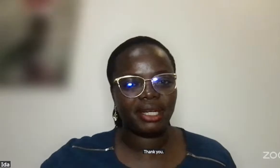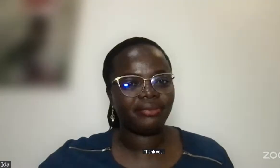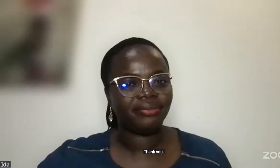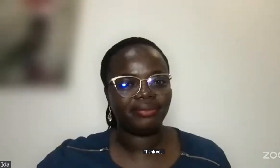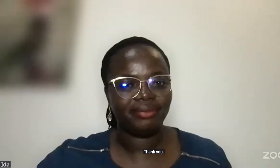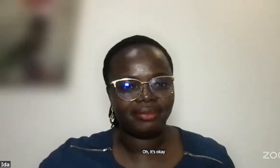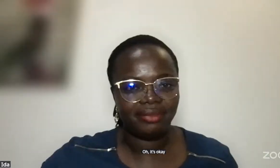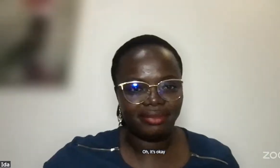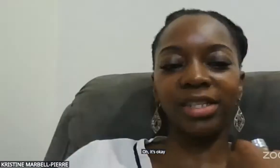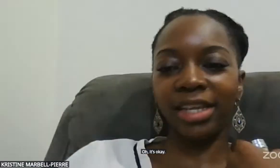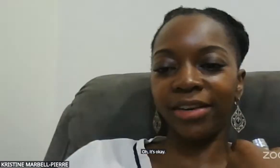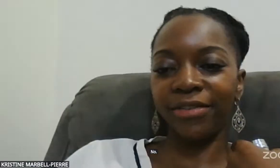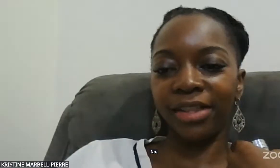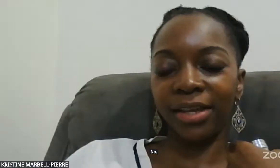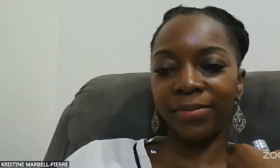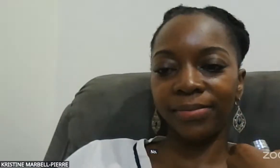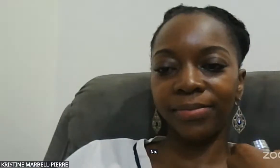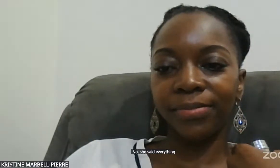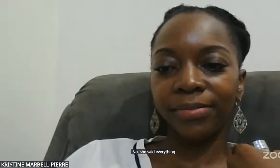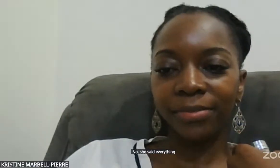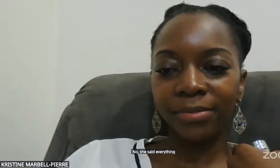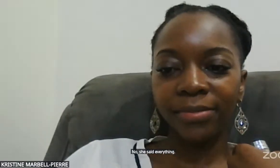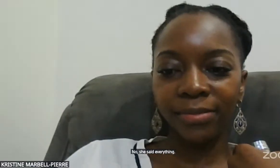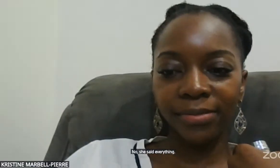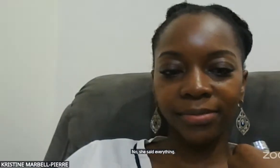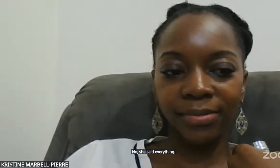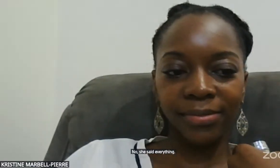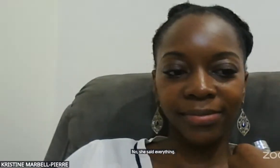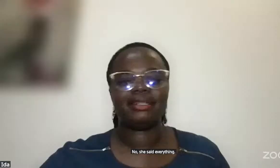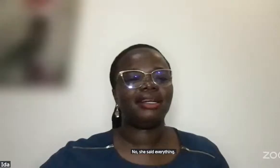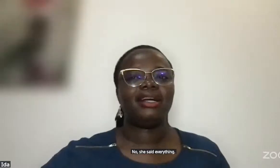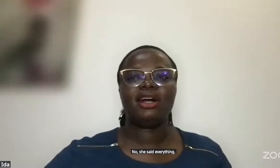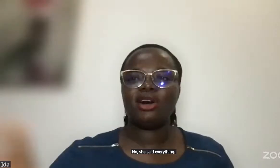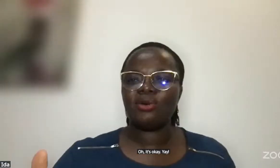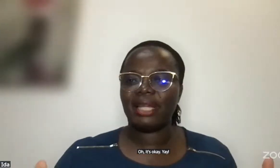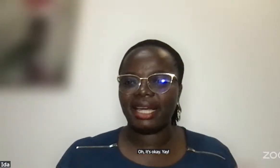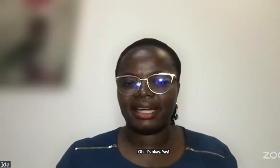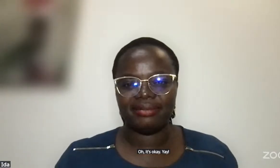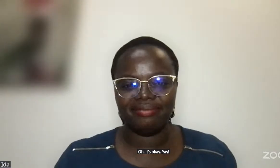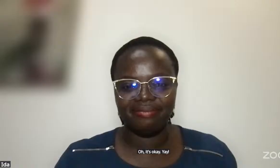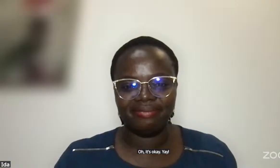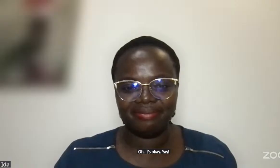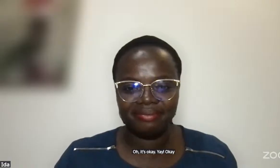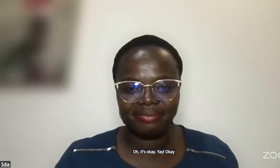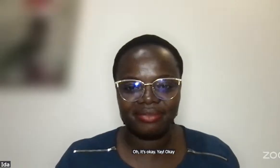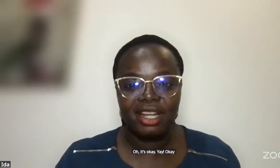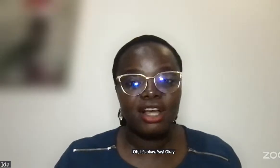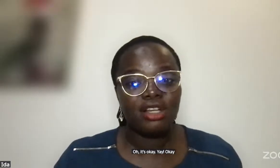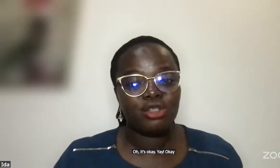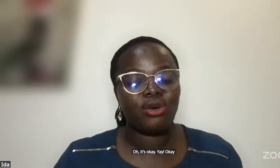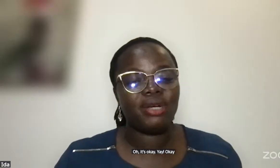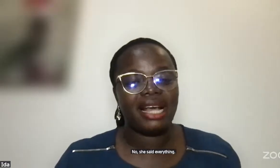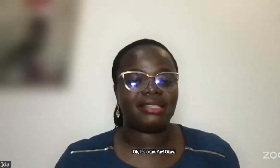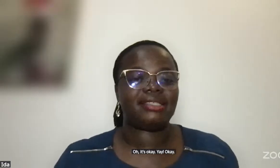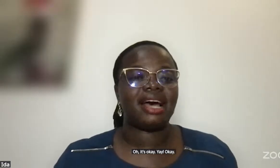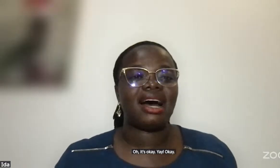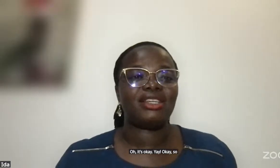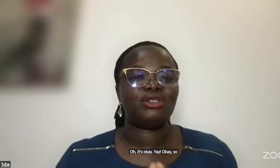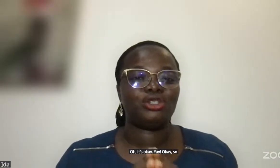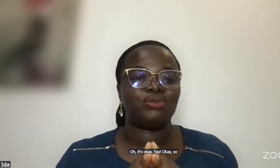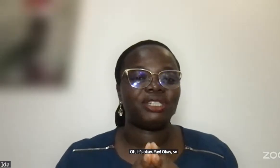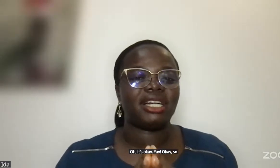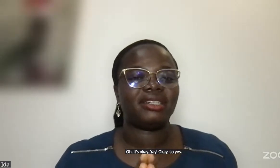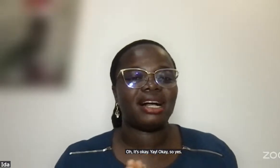it's okay. No, she said everything. Yay. Okay. So yes,